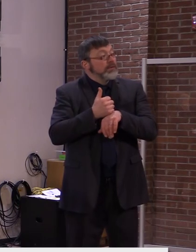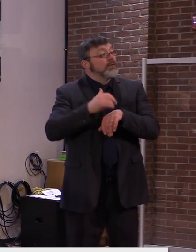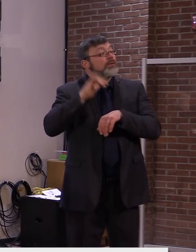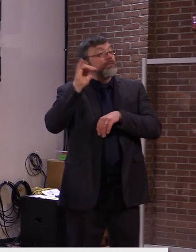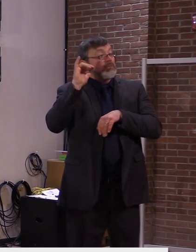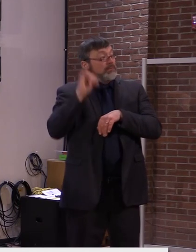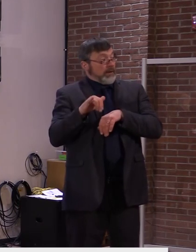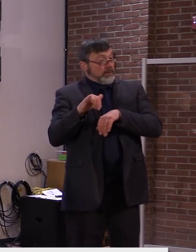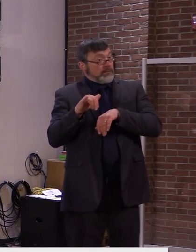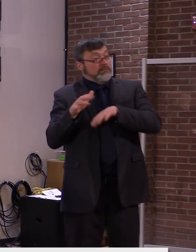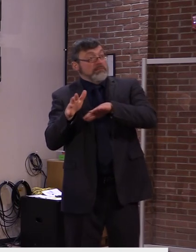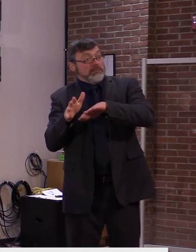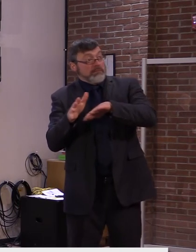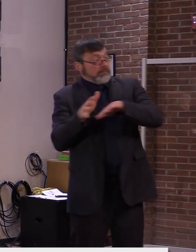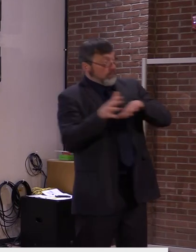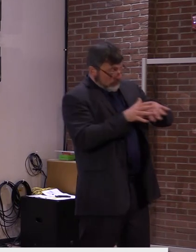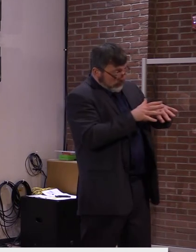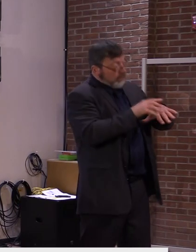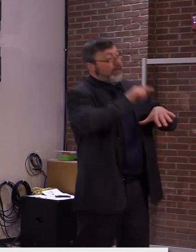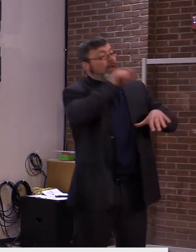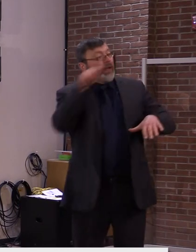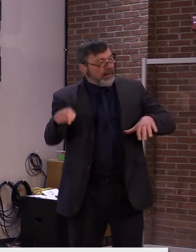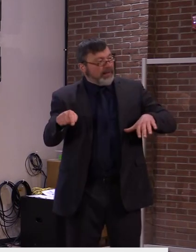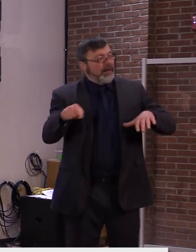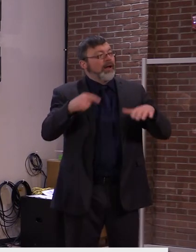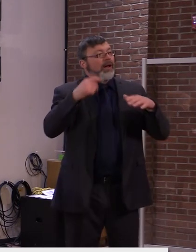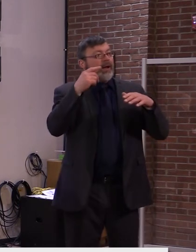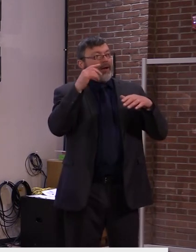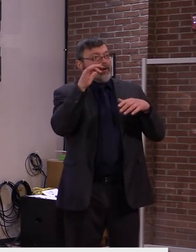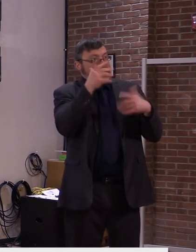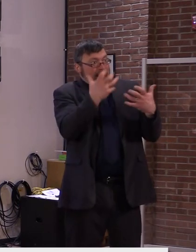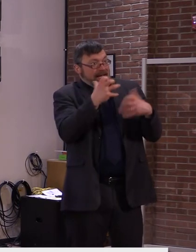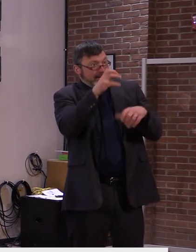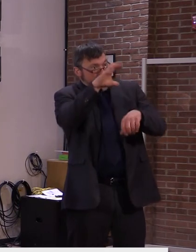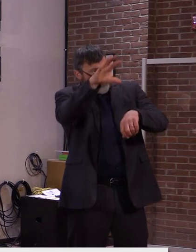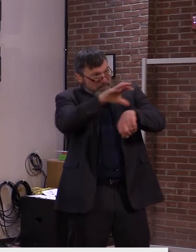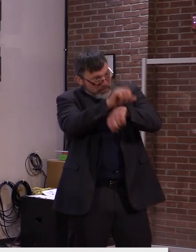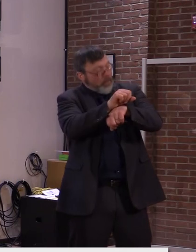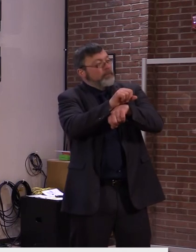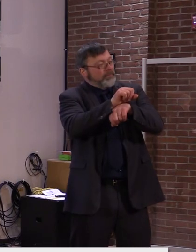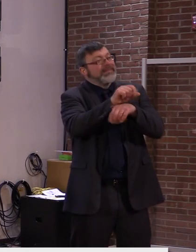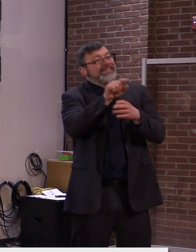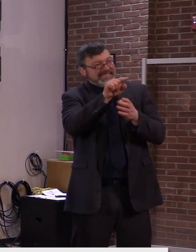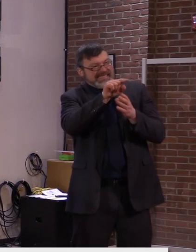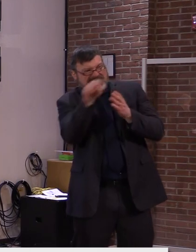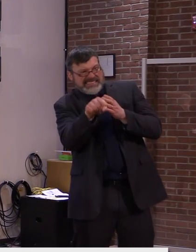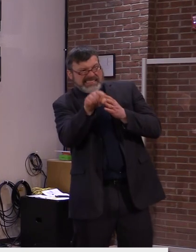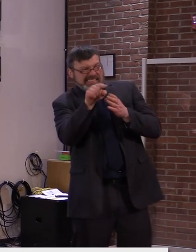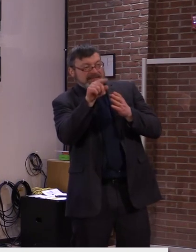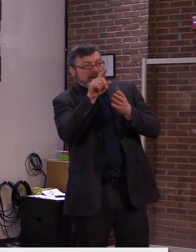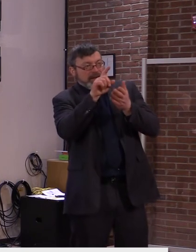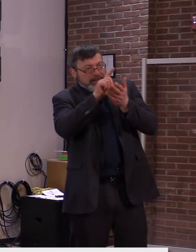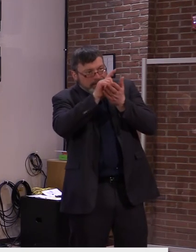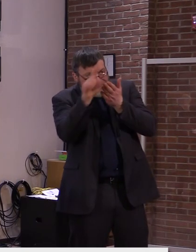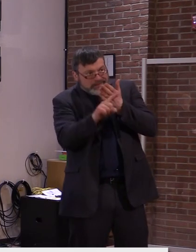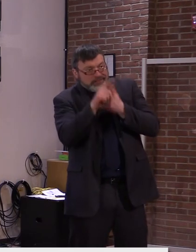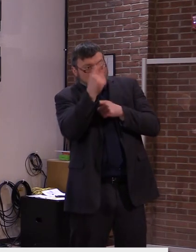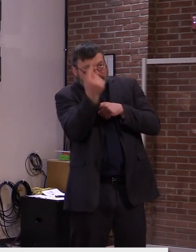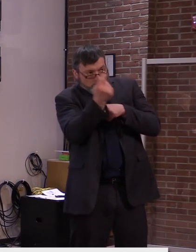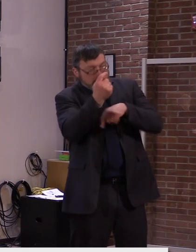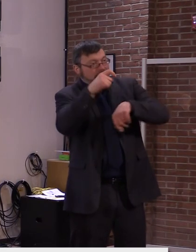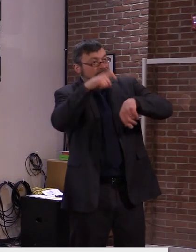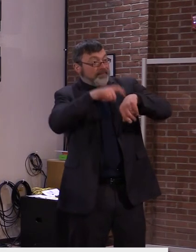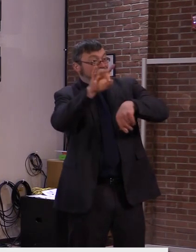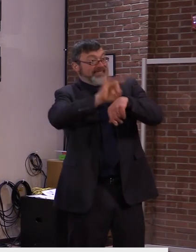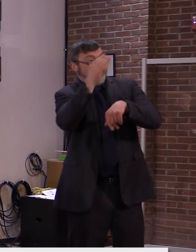Tuesday at 8:15 a.m. Remember, you must be in the current eligibility group